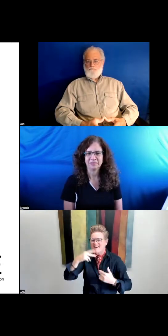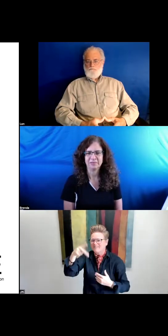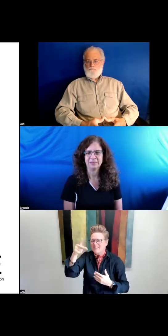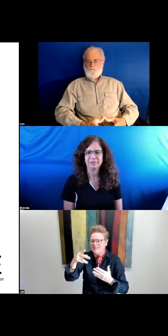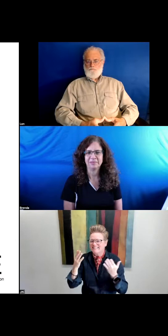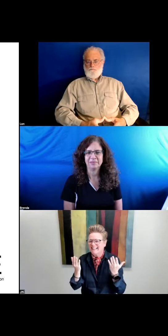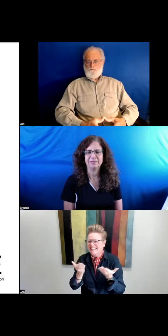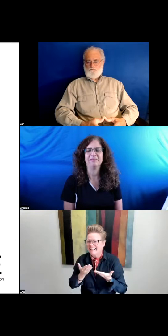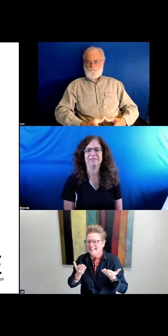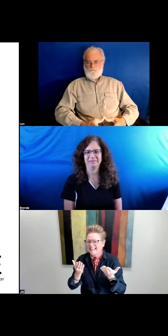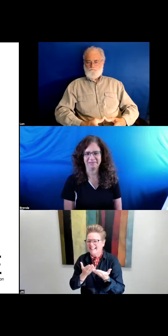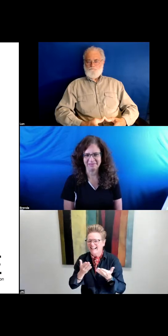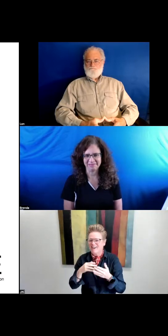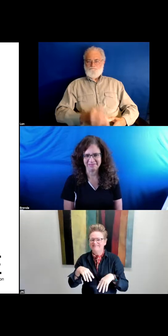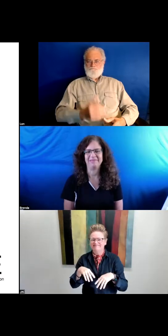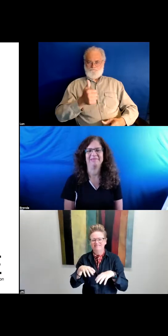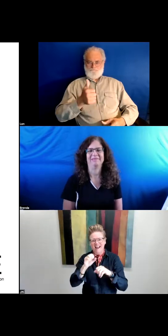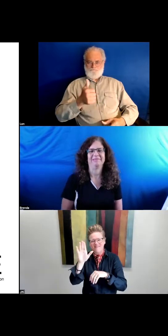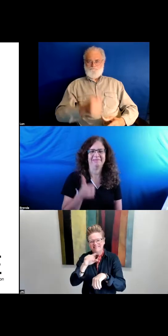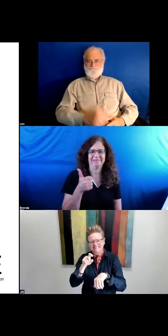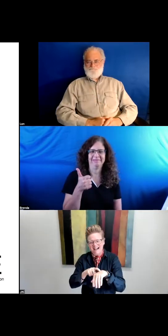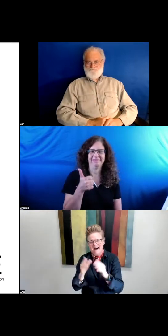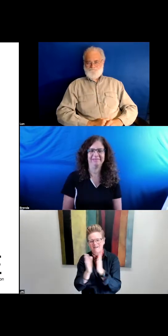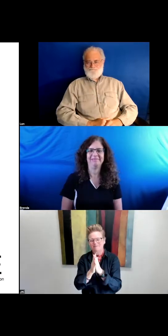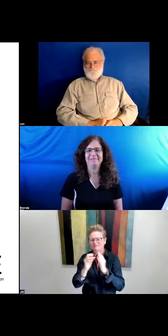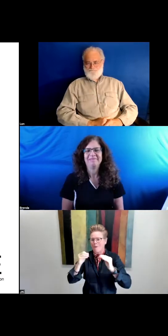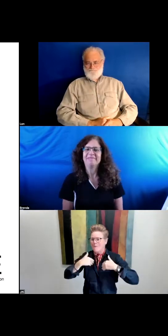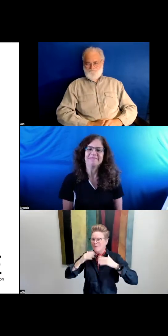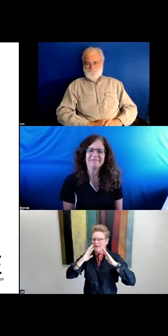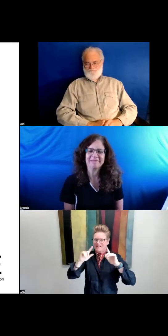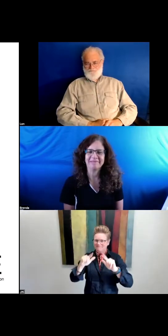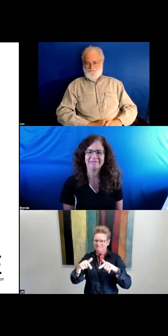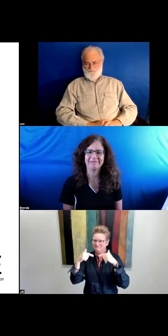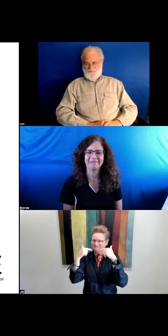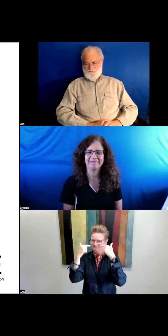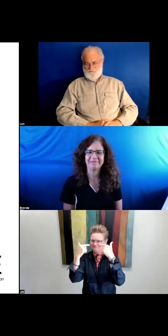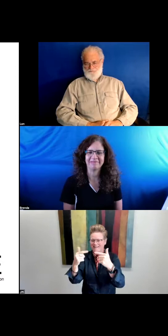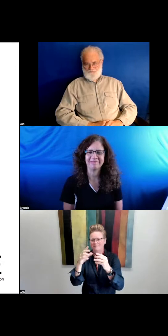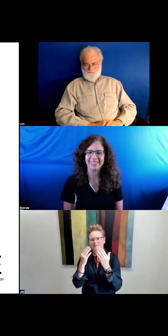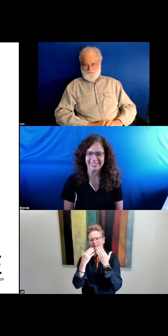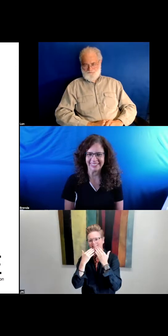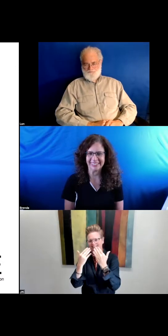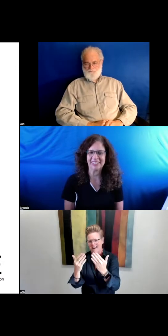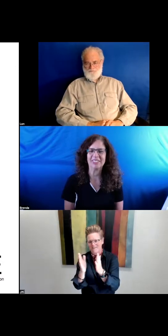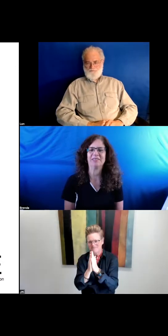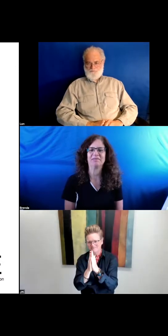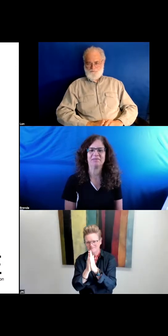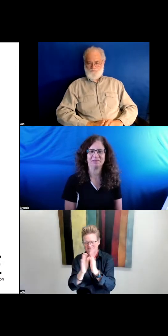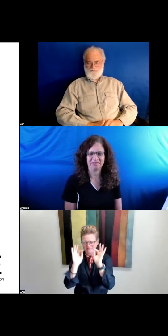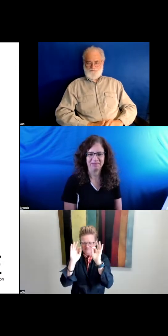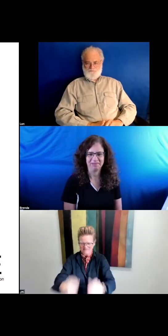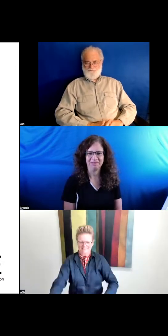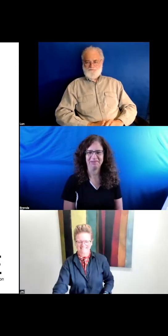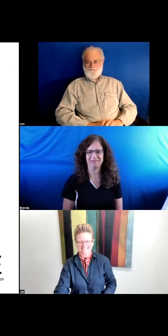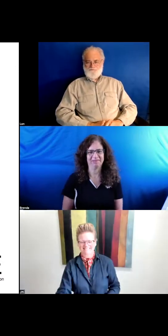team. So I'm happy to have you both here. And thank you for your time. And I will turn it over to you.